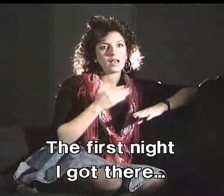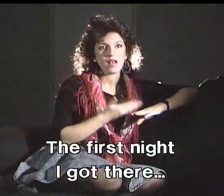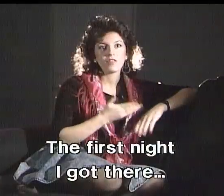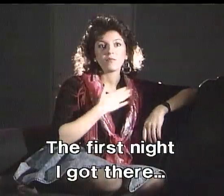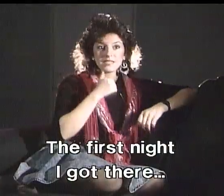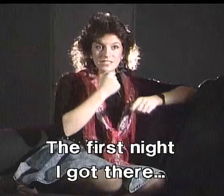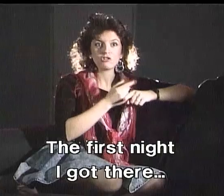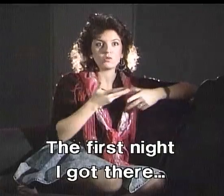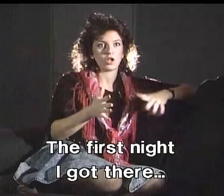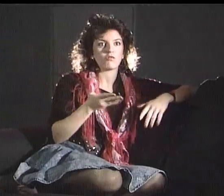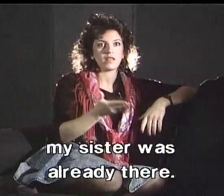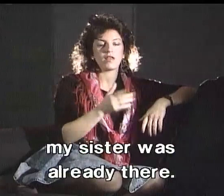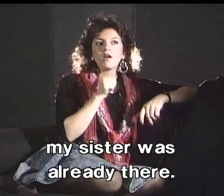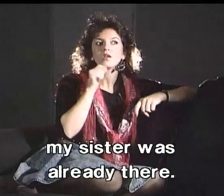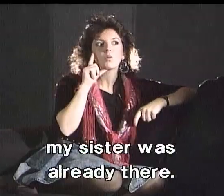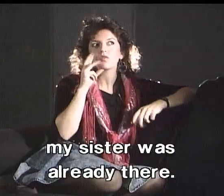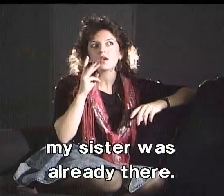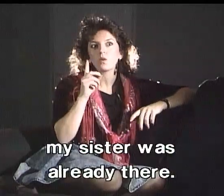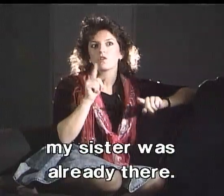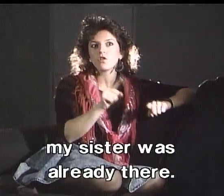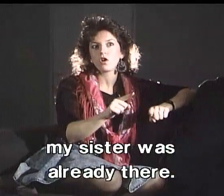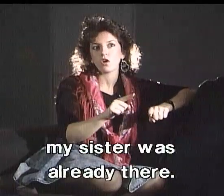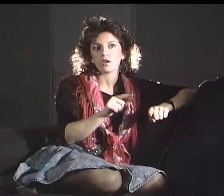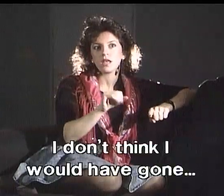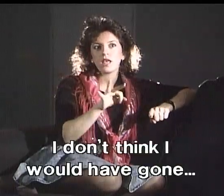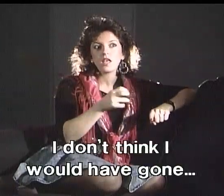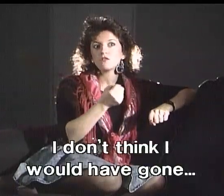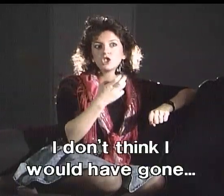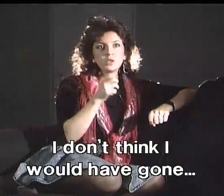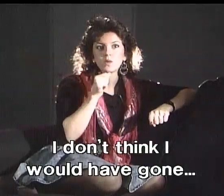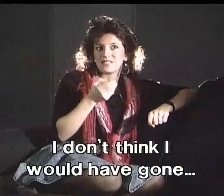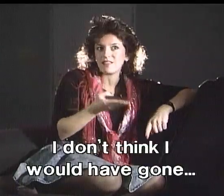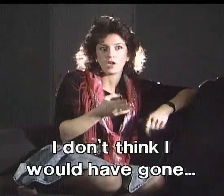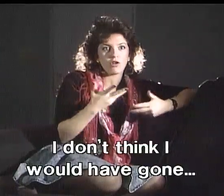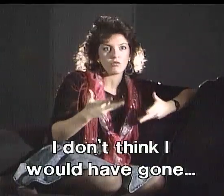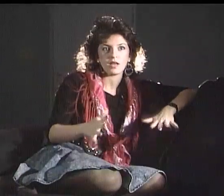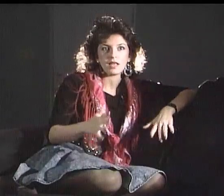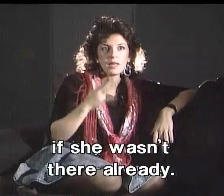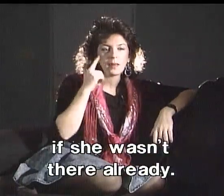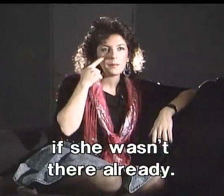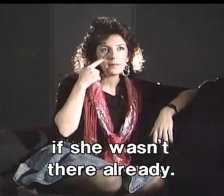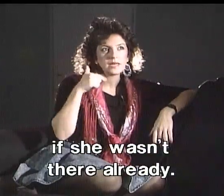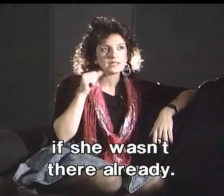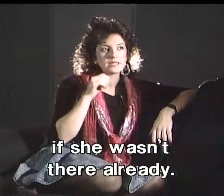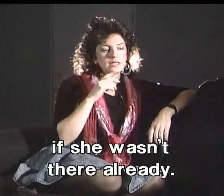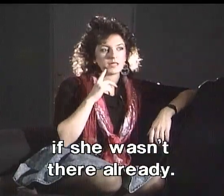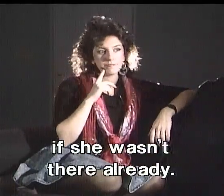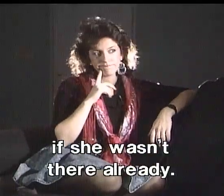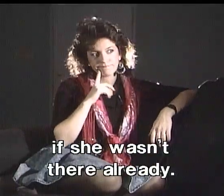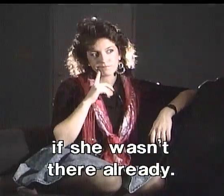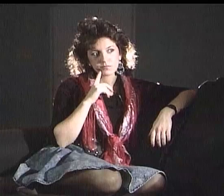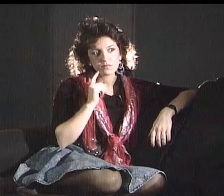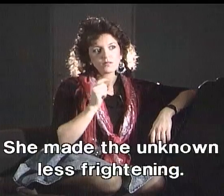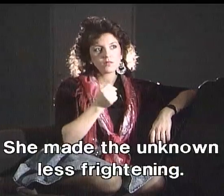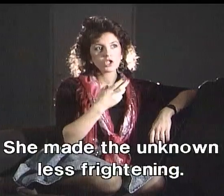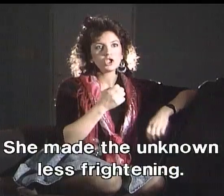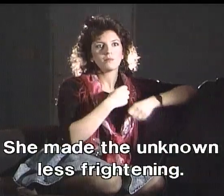got there, my sister was already there. I don't think I would have gone if she wasn't there already, because she made